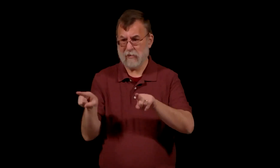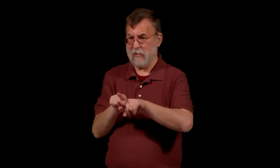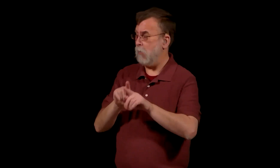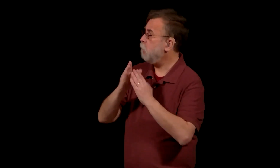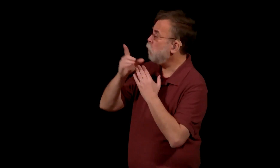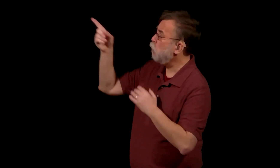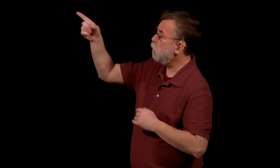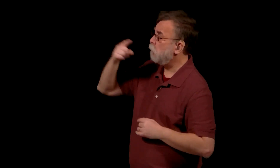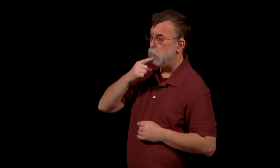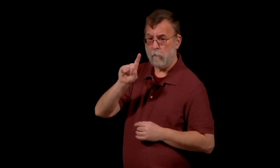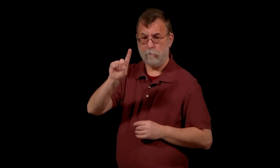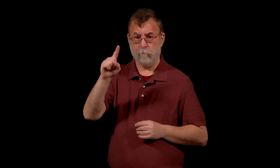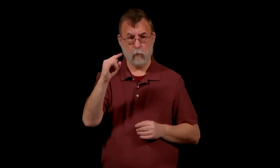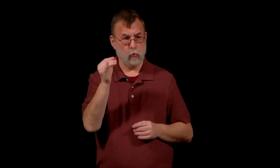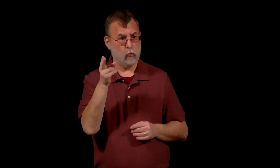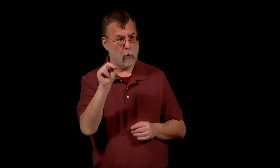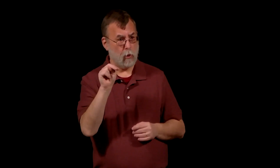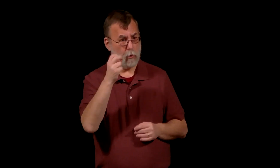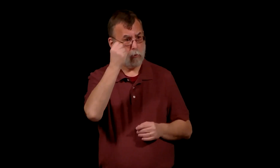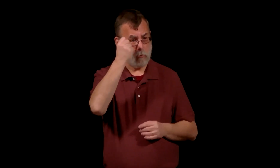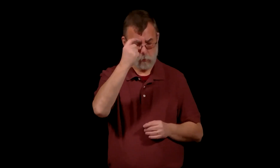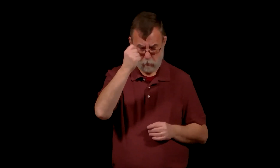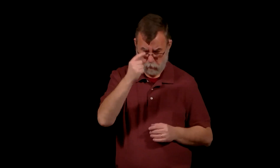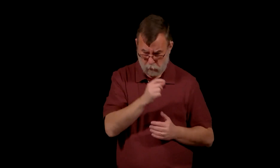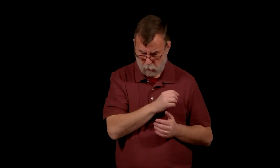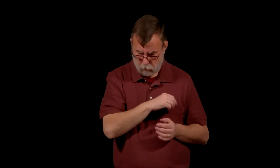Same as another verse, 1 John